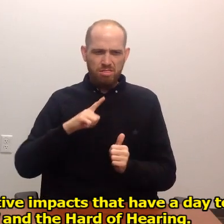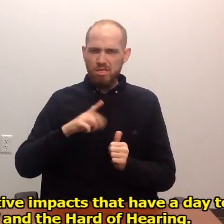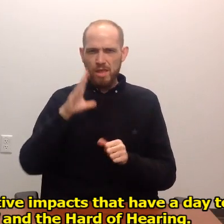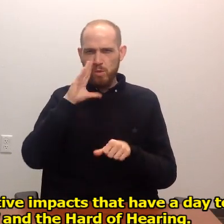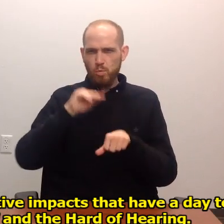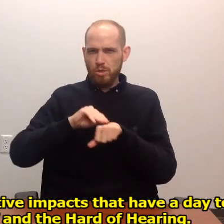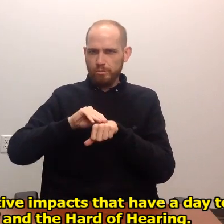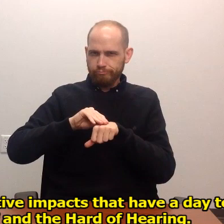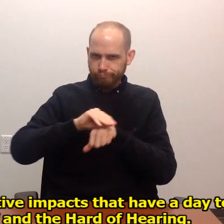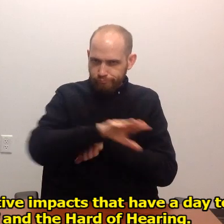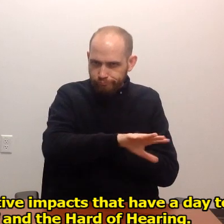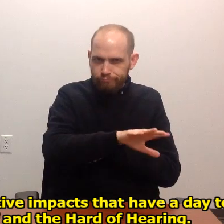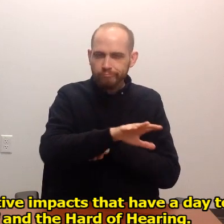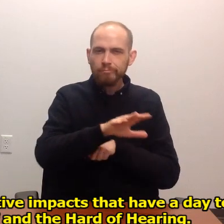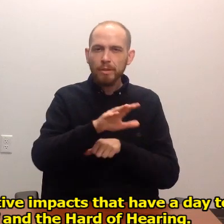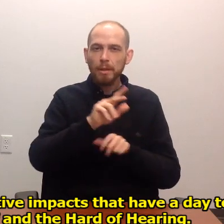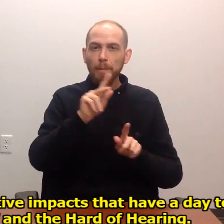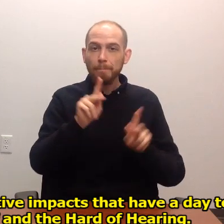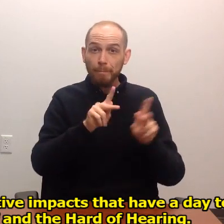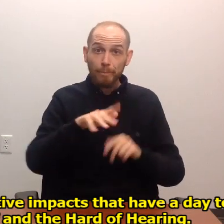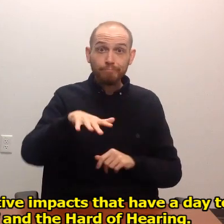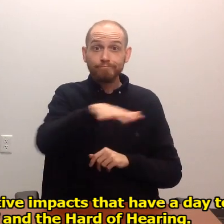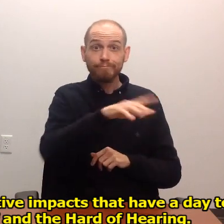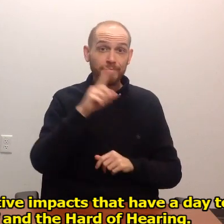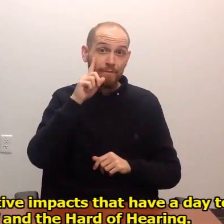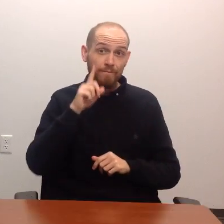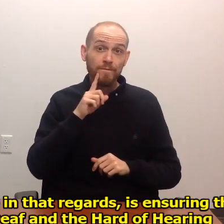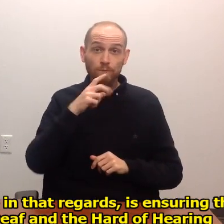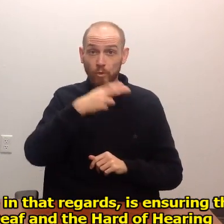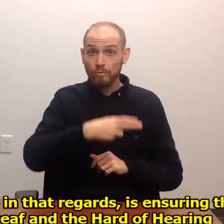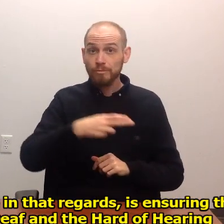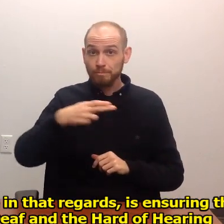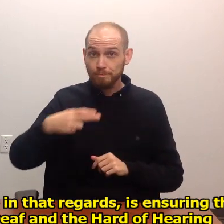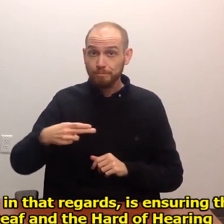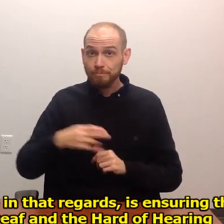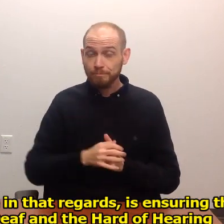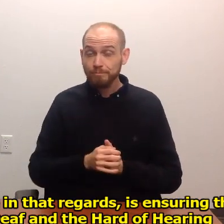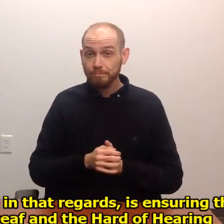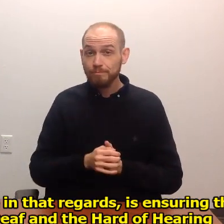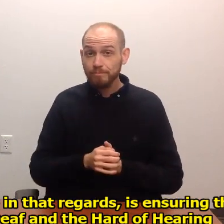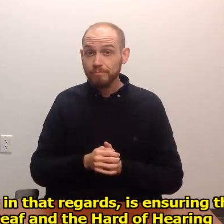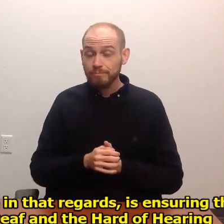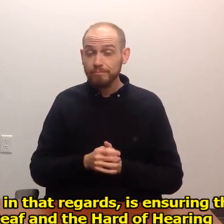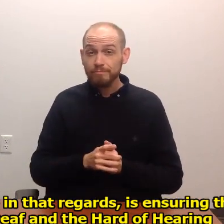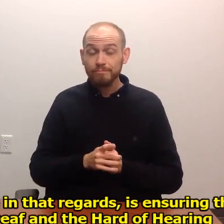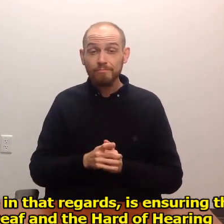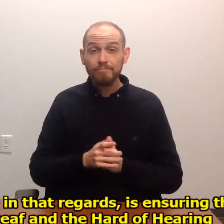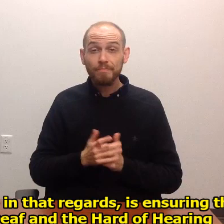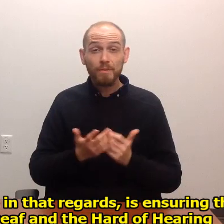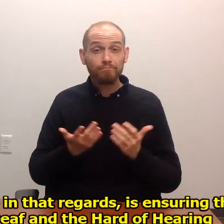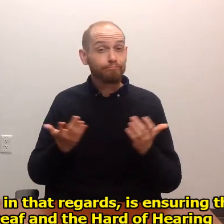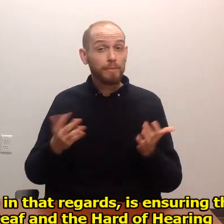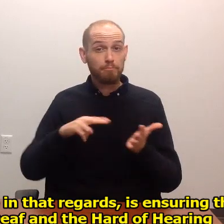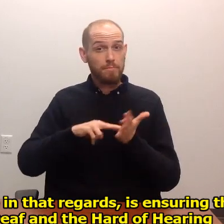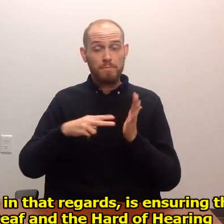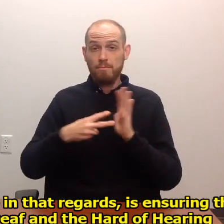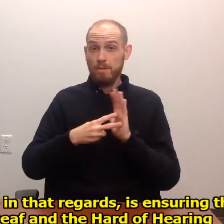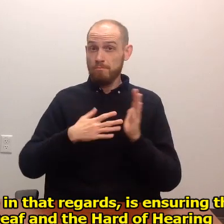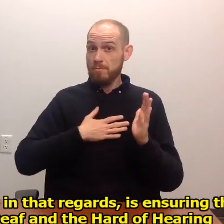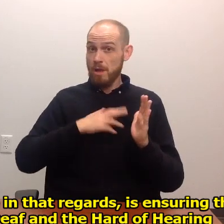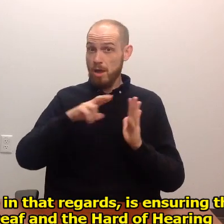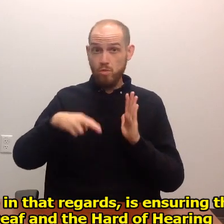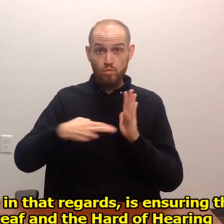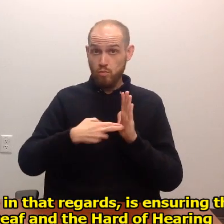day-to-day reality for the deaf and the hard of hearing. So really what my job will be in that regards